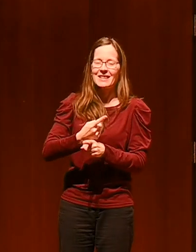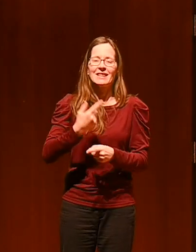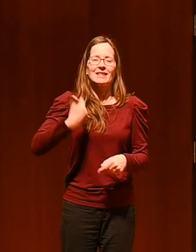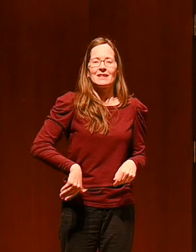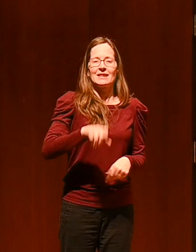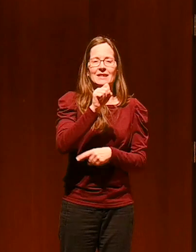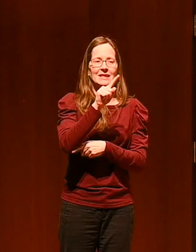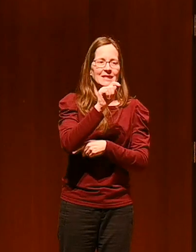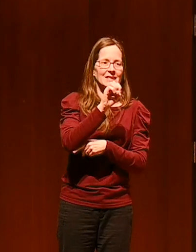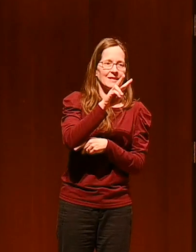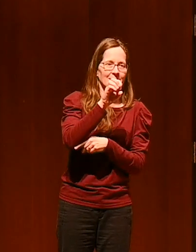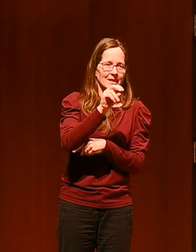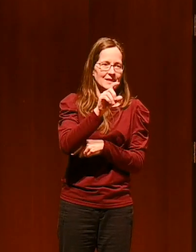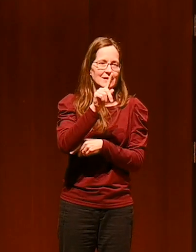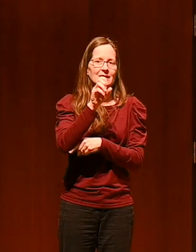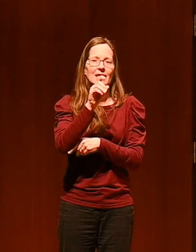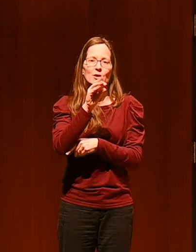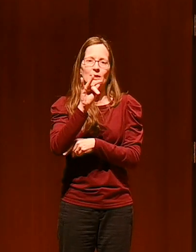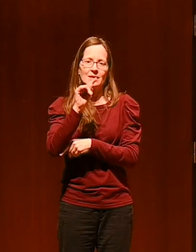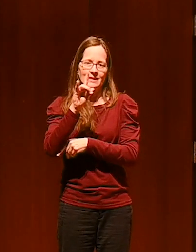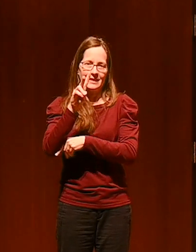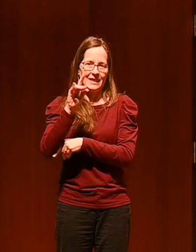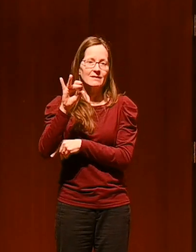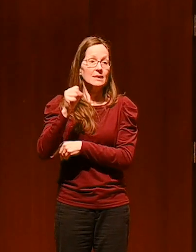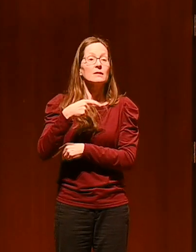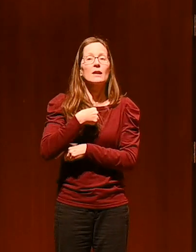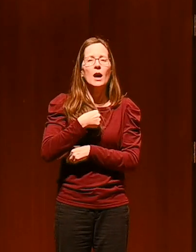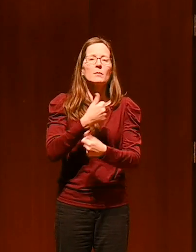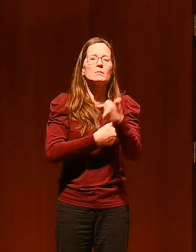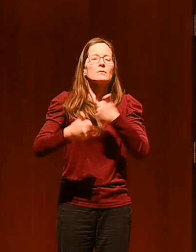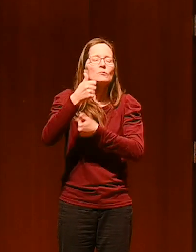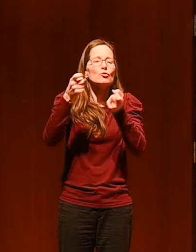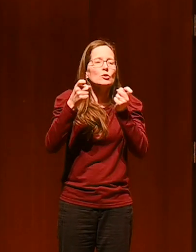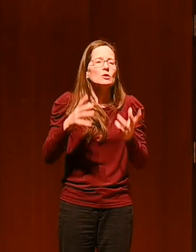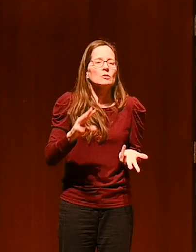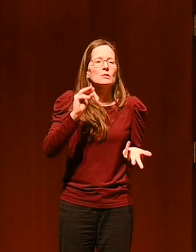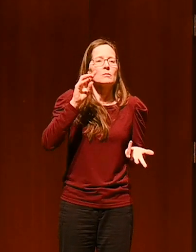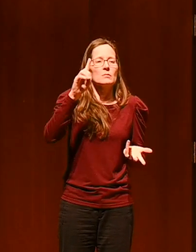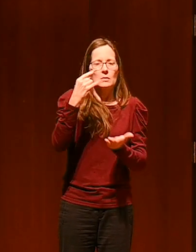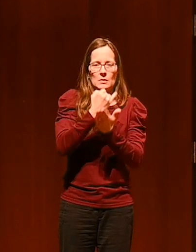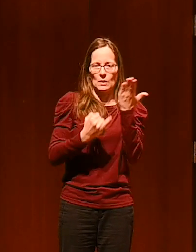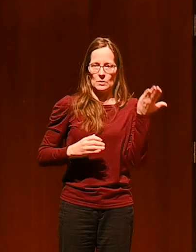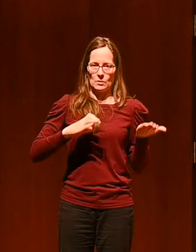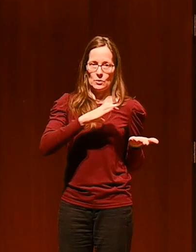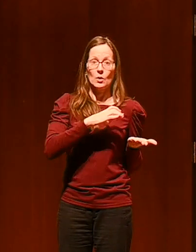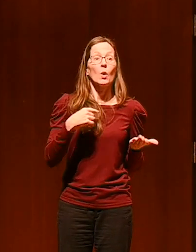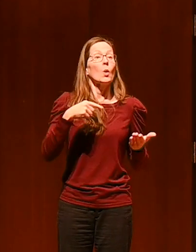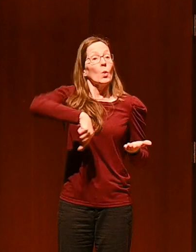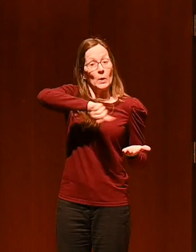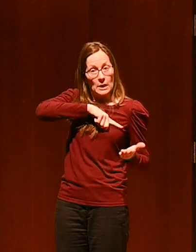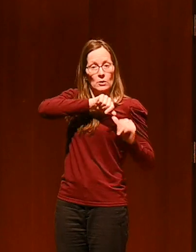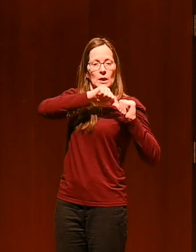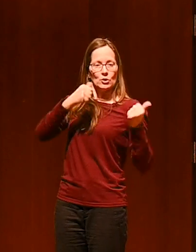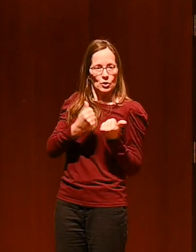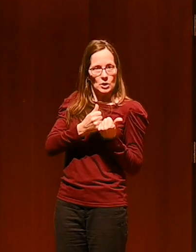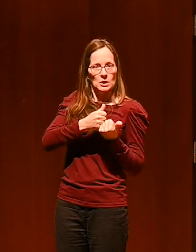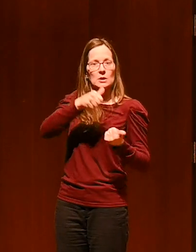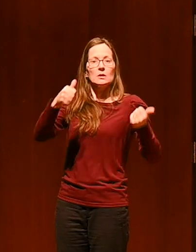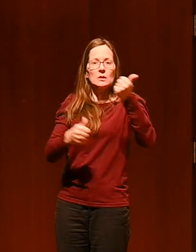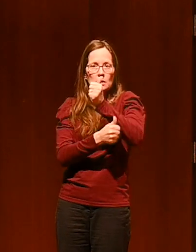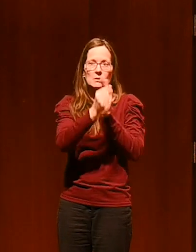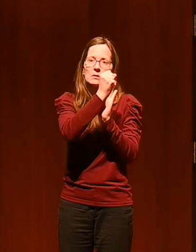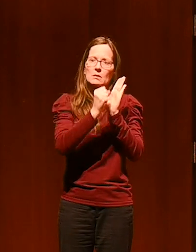as the Executive Director of the Maryland State Arts Council. We are the agency within state government that ensures a healthy art